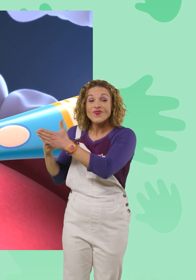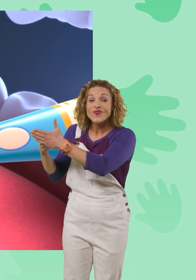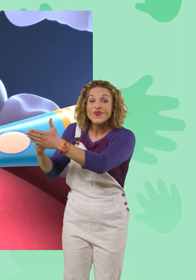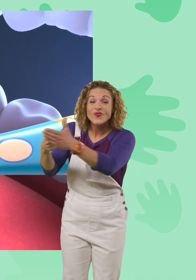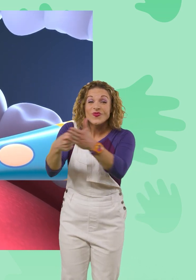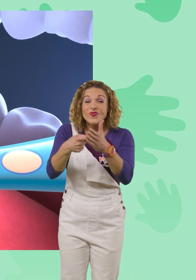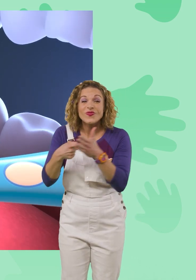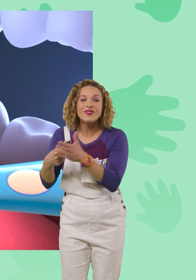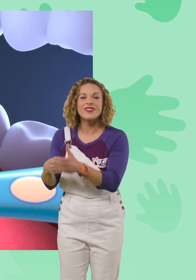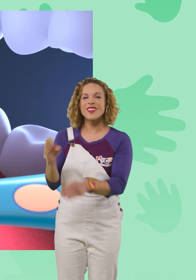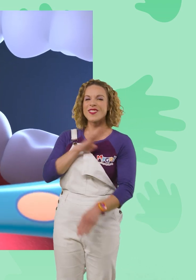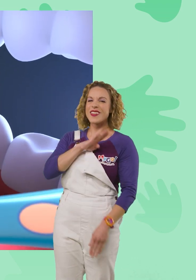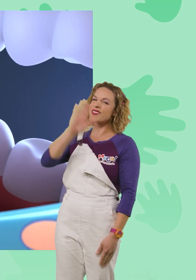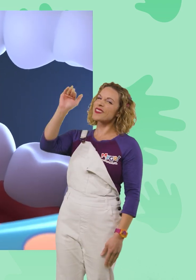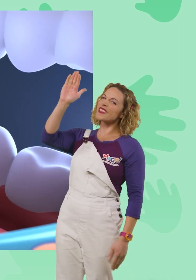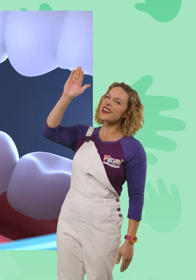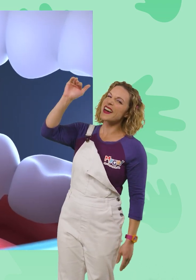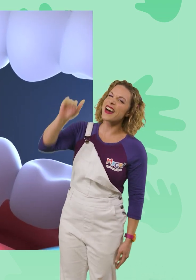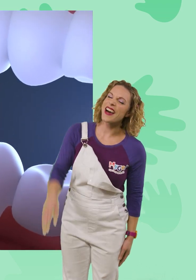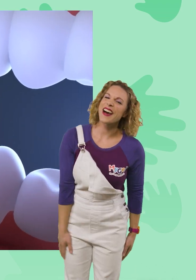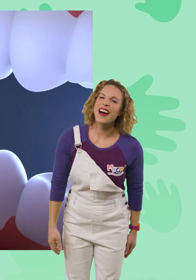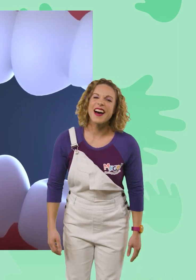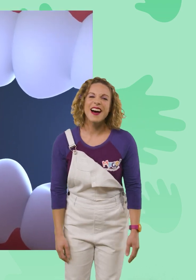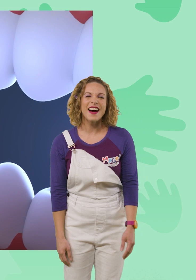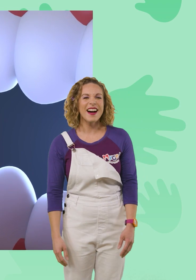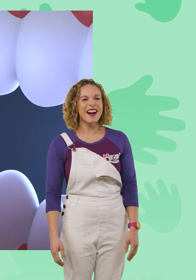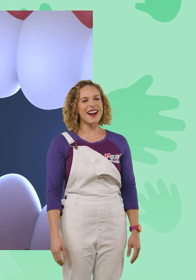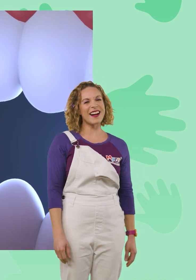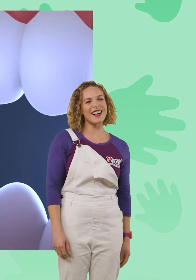ride along, Brushy. Bye-bye.